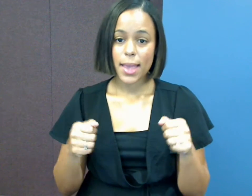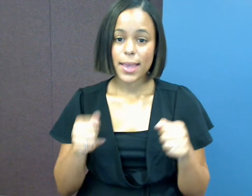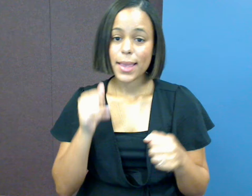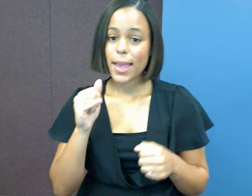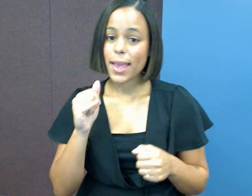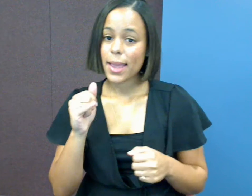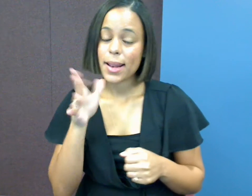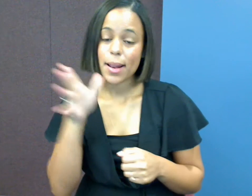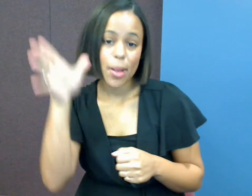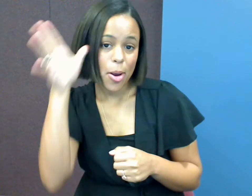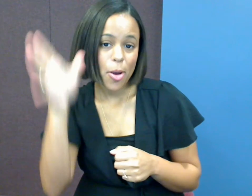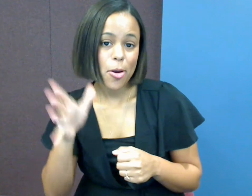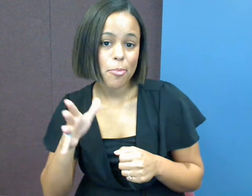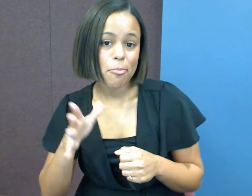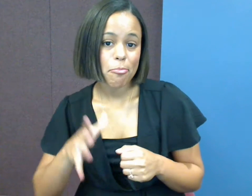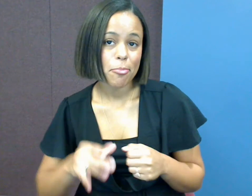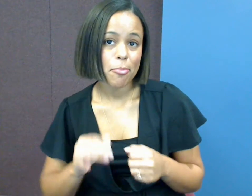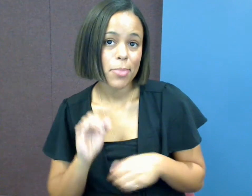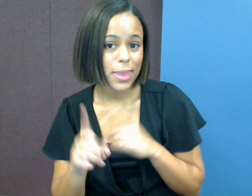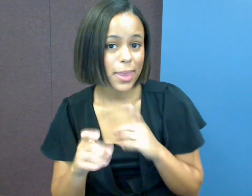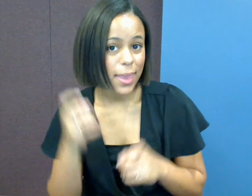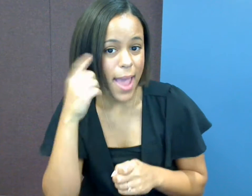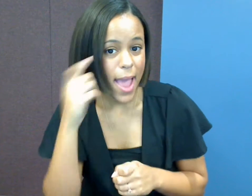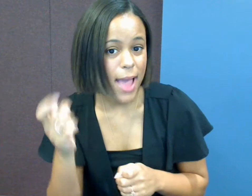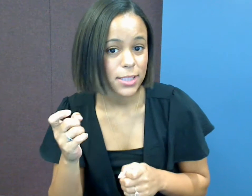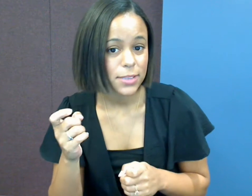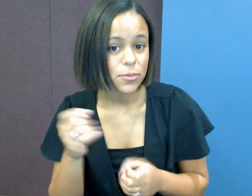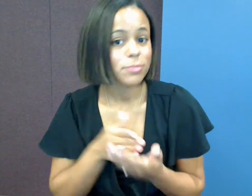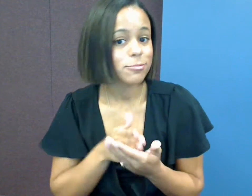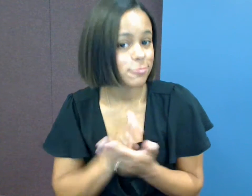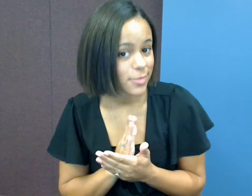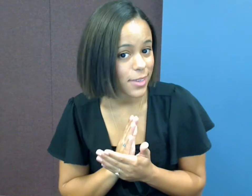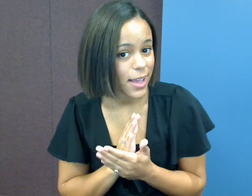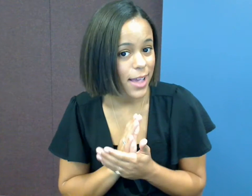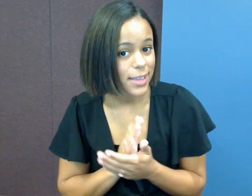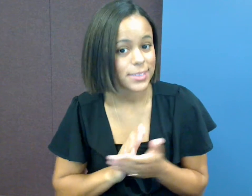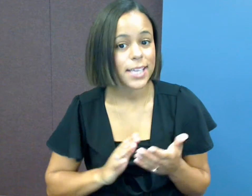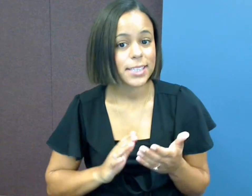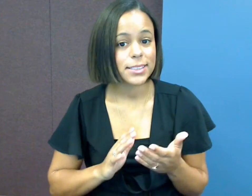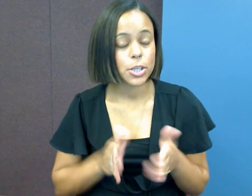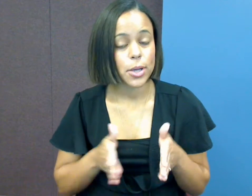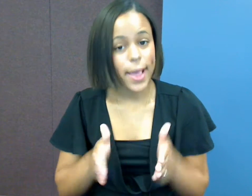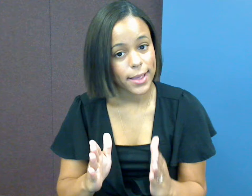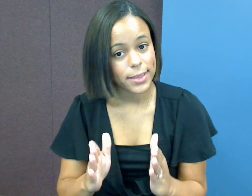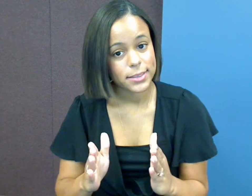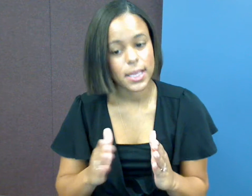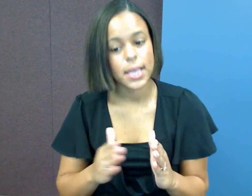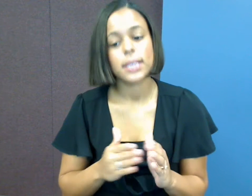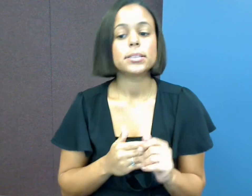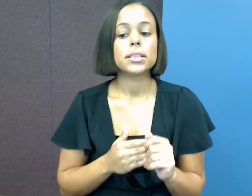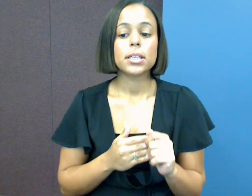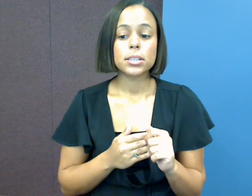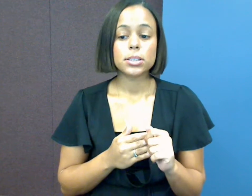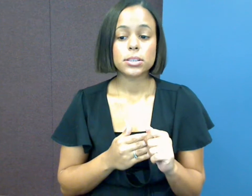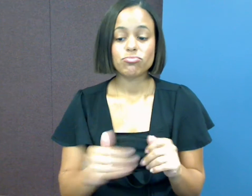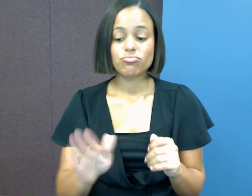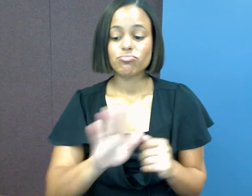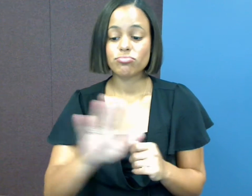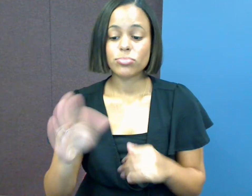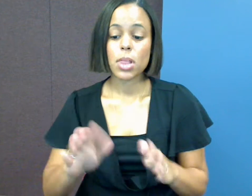record? And the answer is yes. A parent can request to have access to their child's record beyond the high school